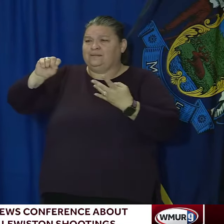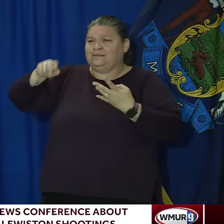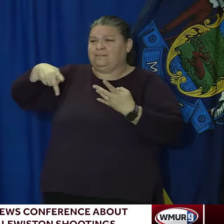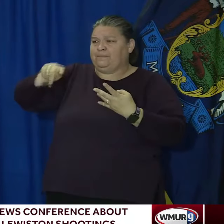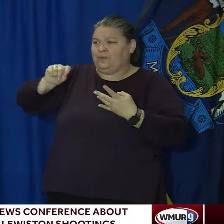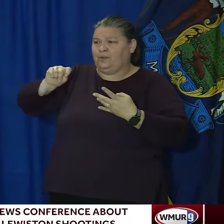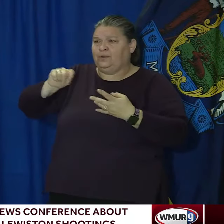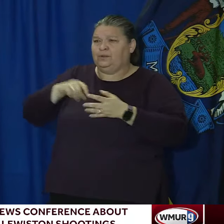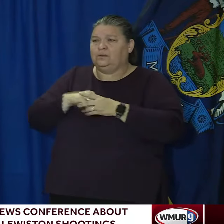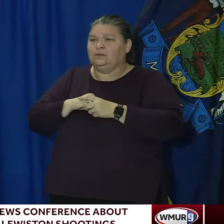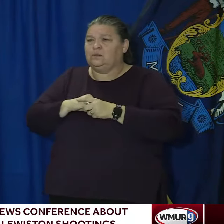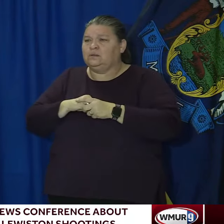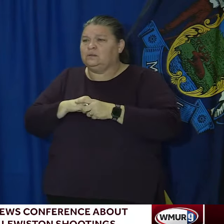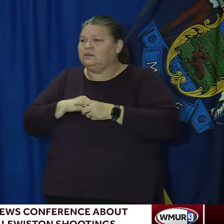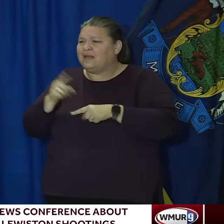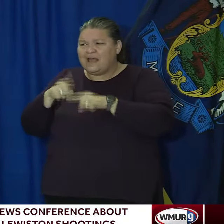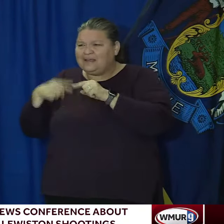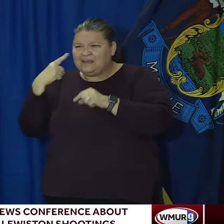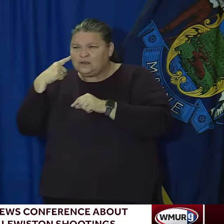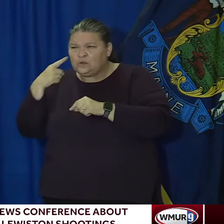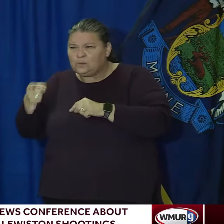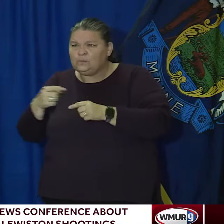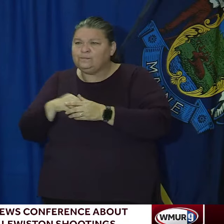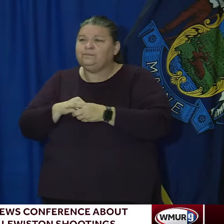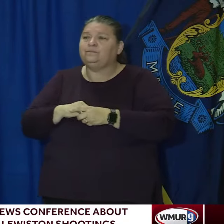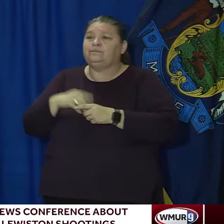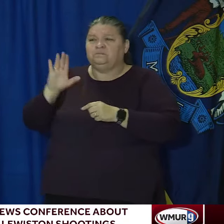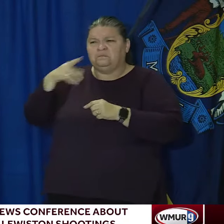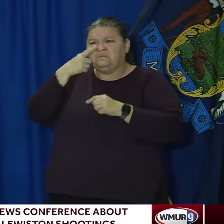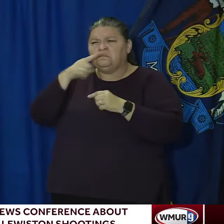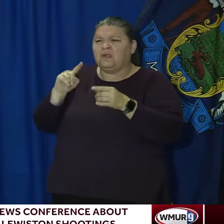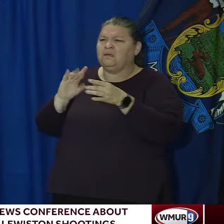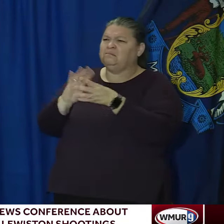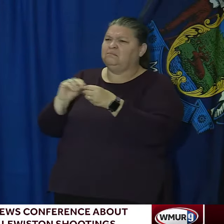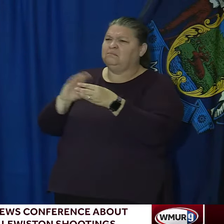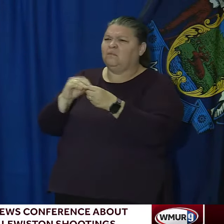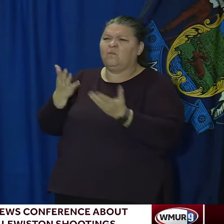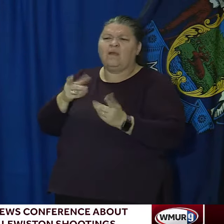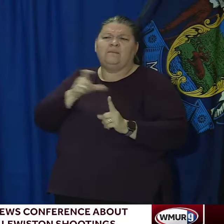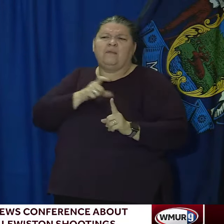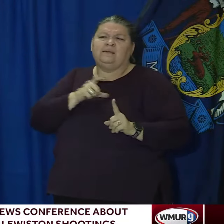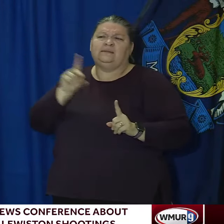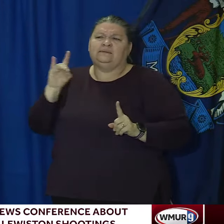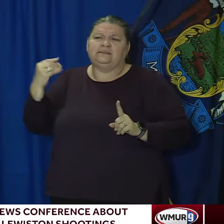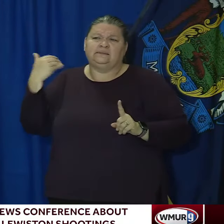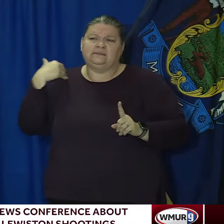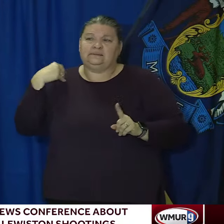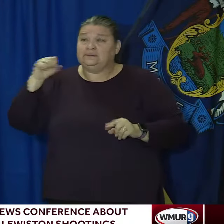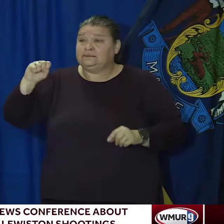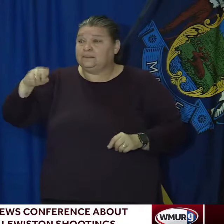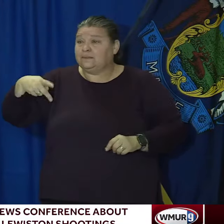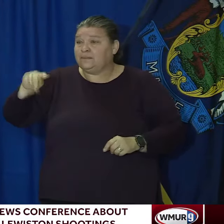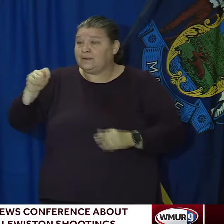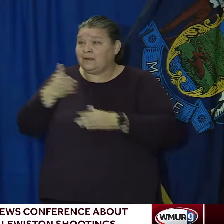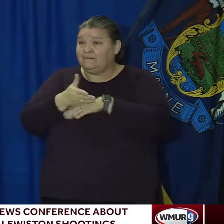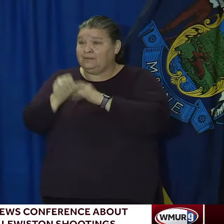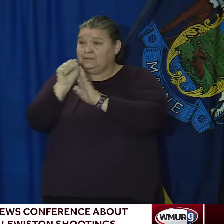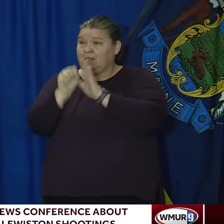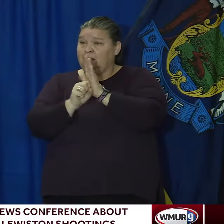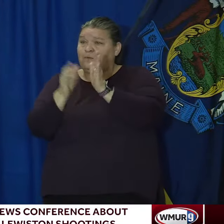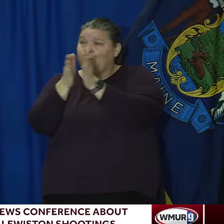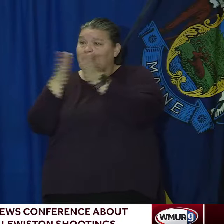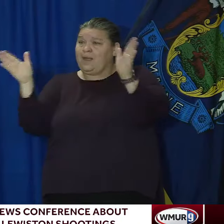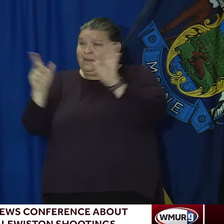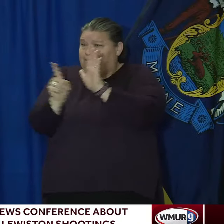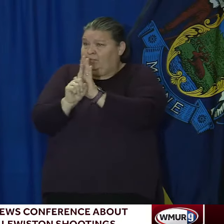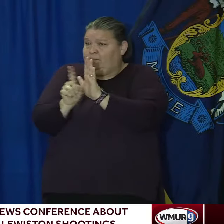first. Would you please tell us what police did in September after the statewide order to find Mr. Carter went